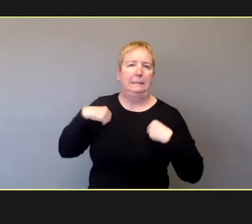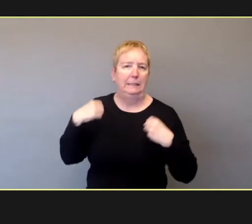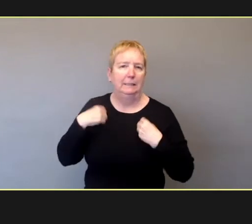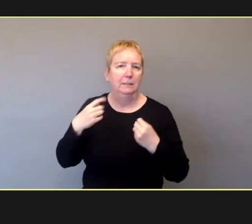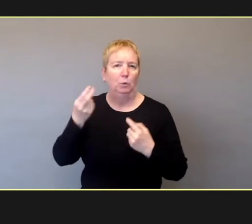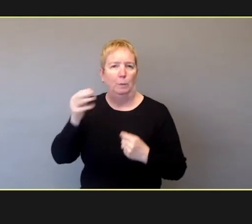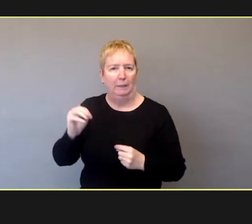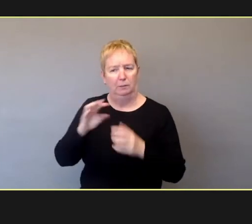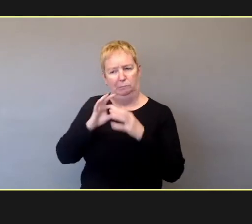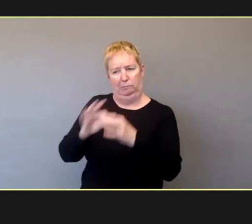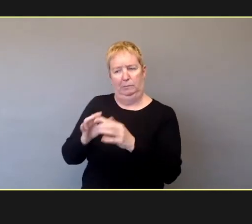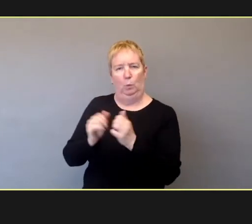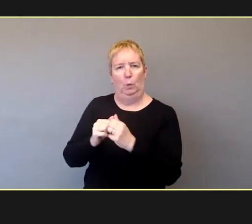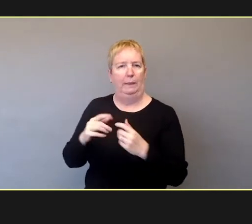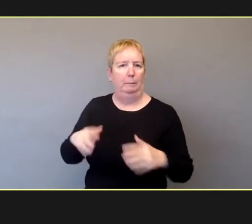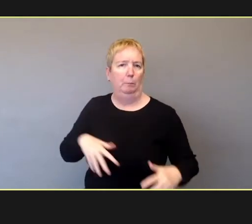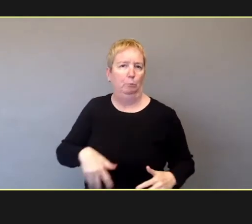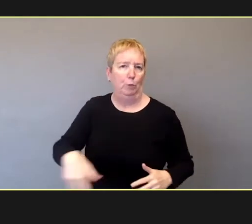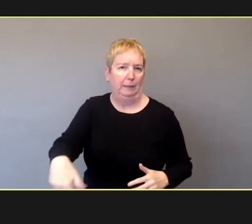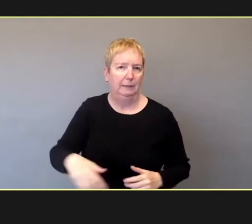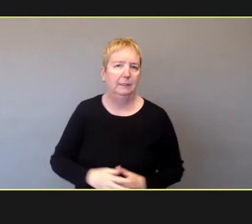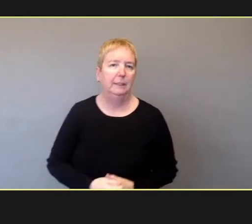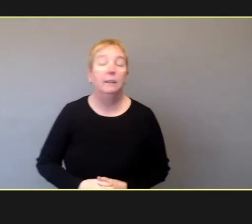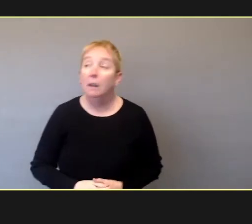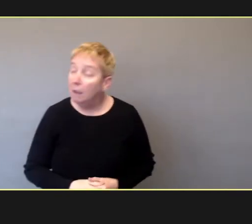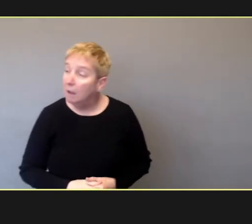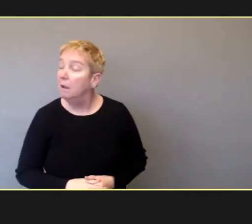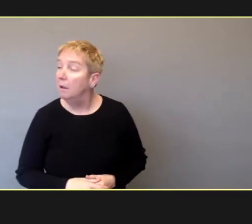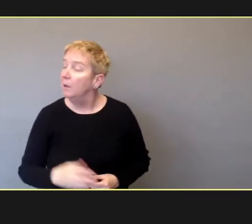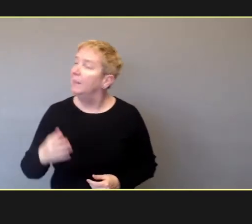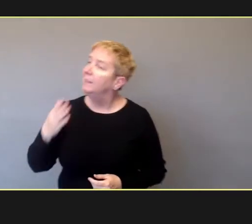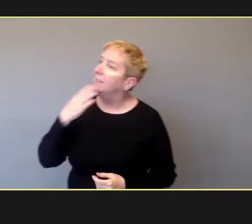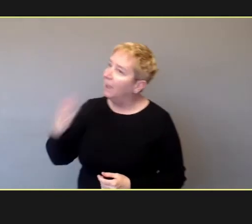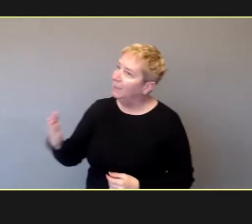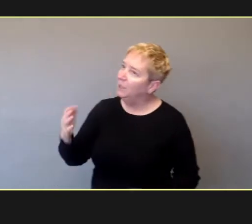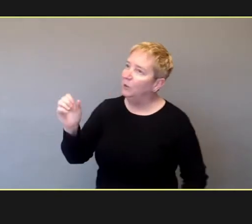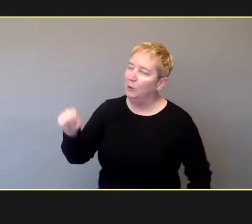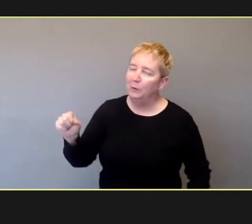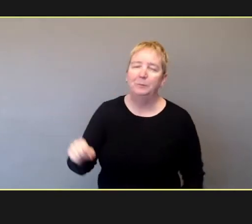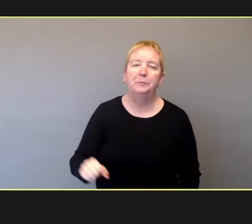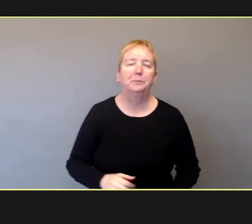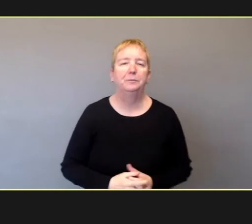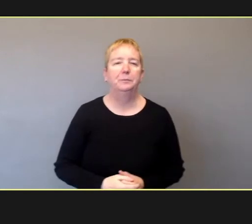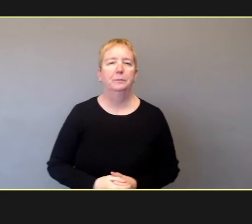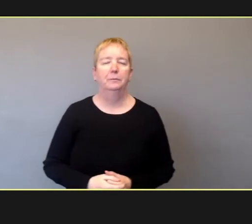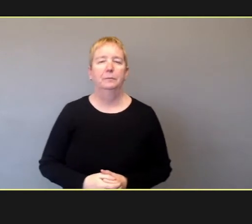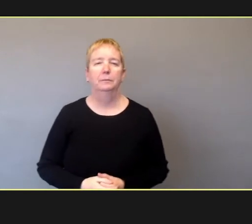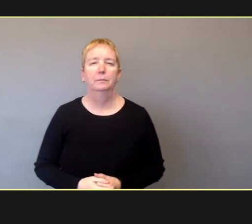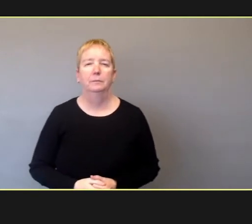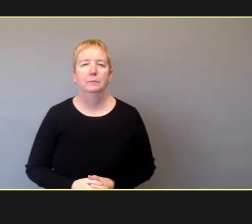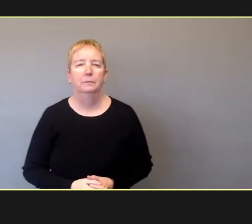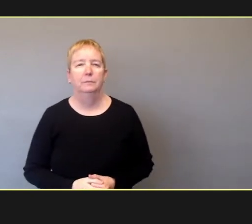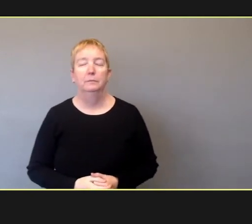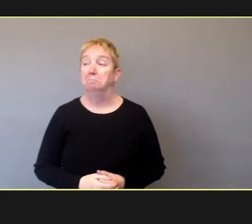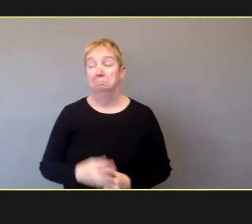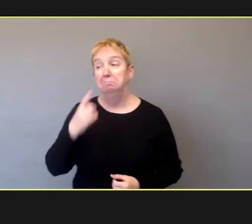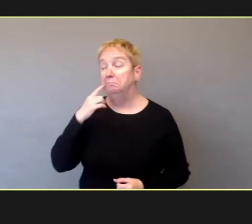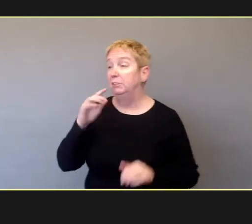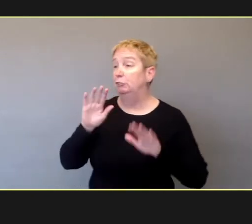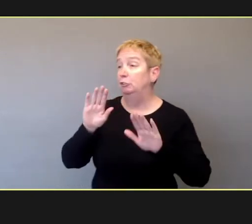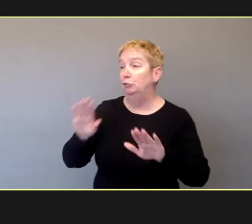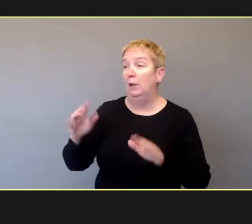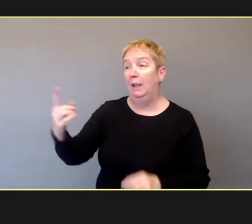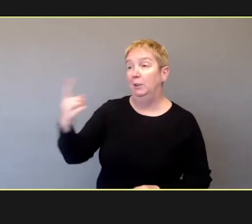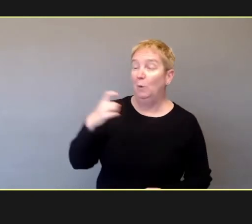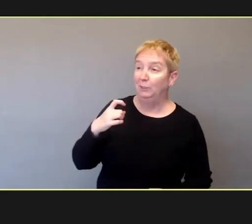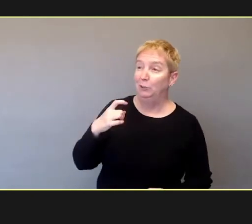Thank you. Yeah, thanks so much on that. I think it's a really good question. It's kind of fun